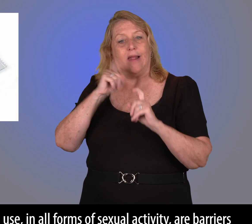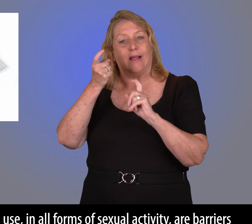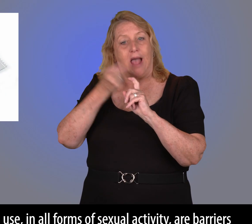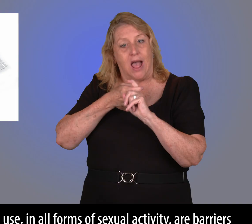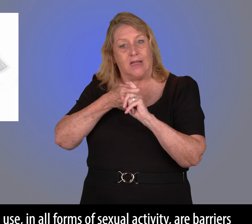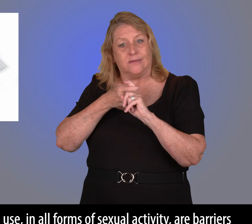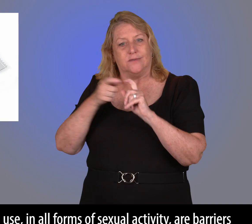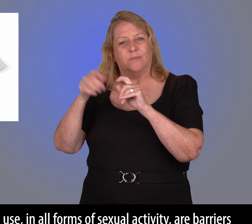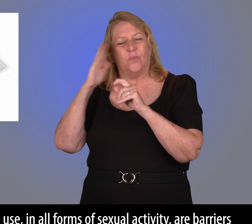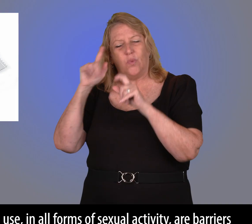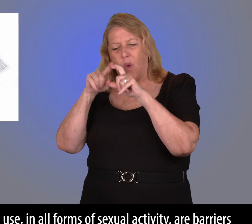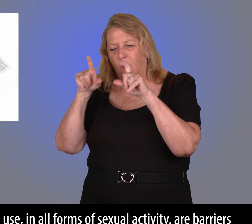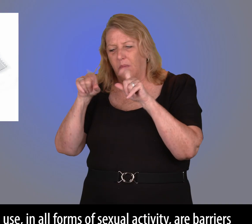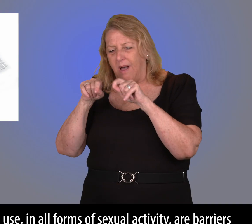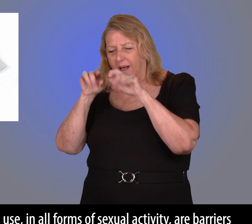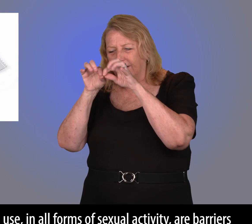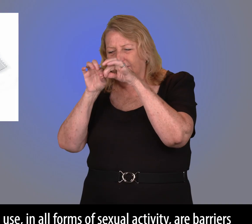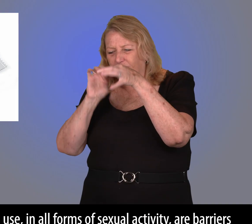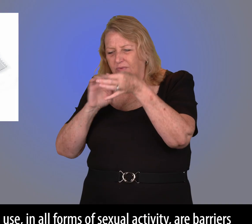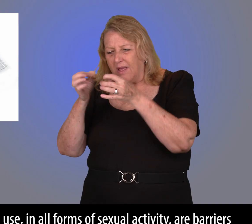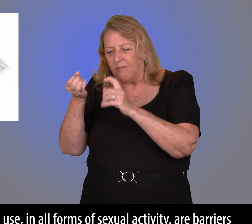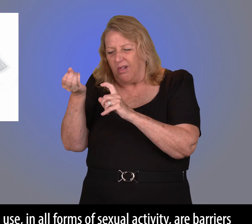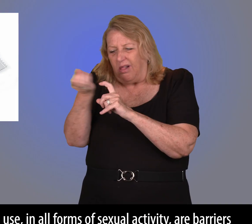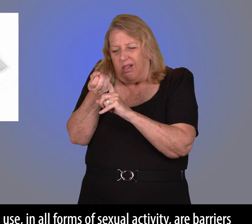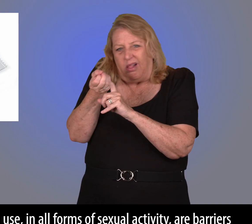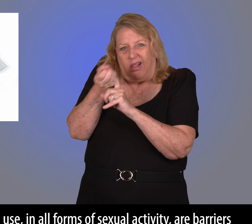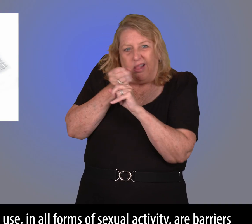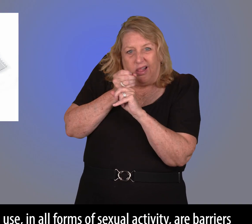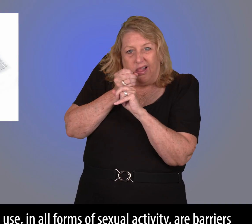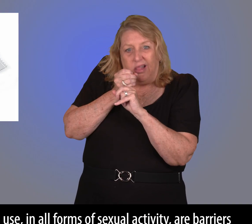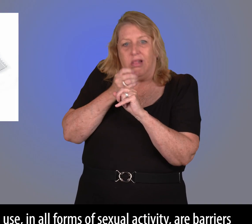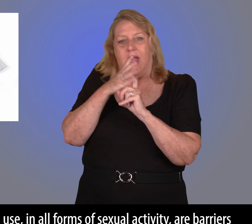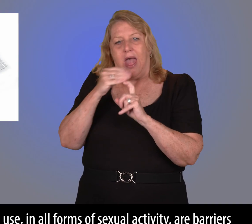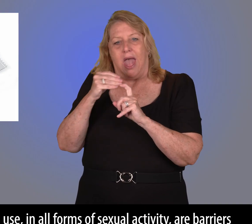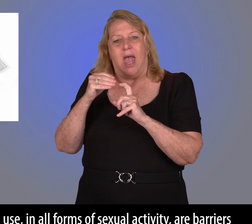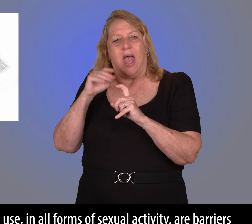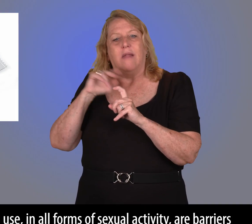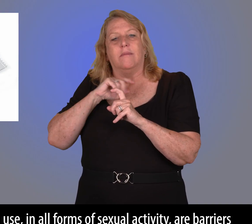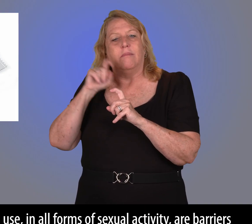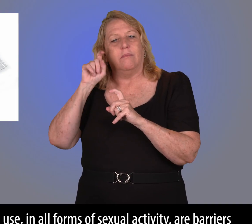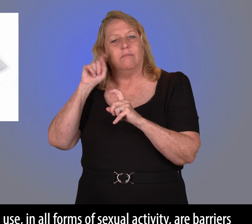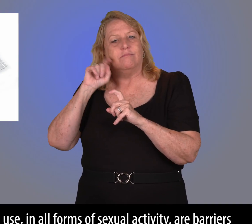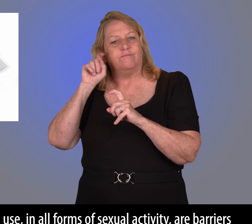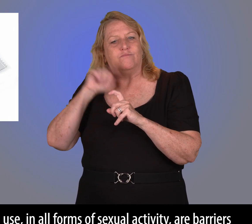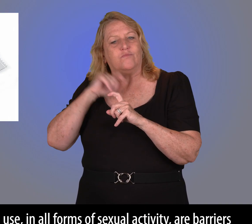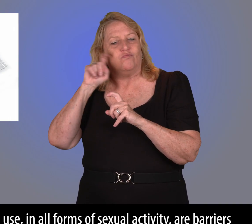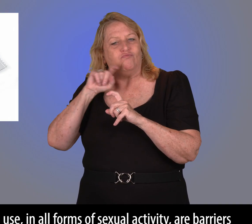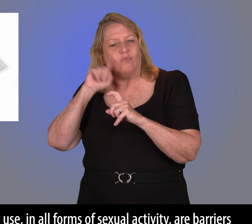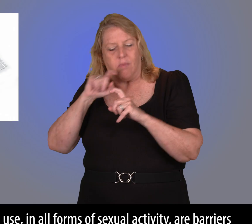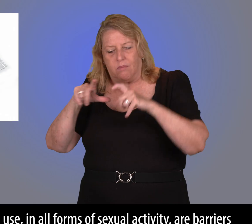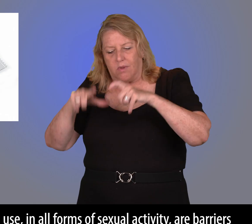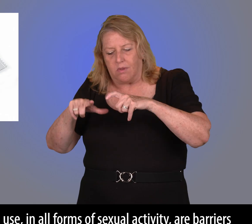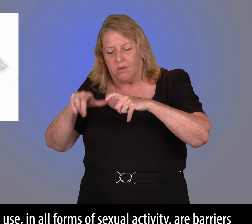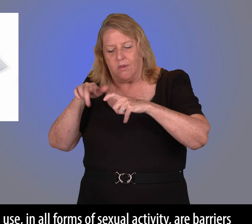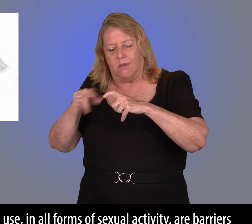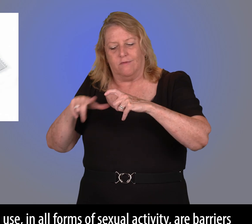Condoms and dental dam use and all forms of sexual activity are